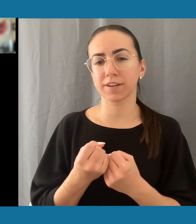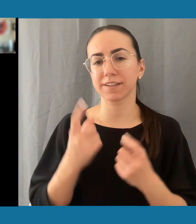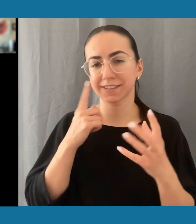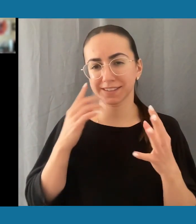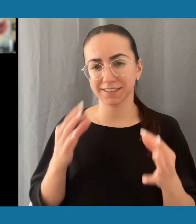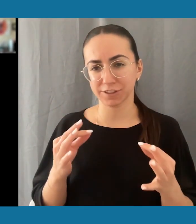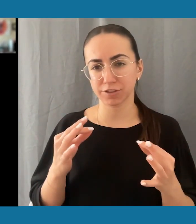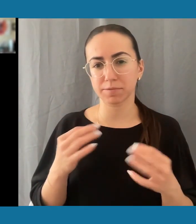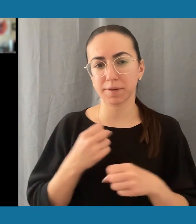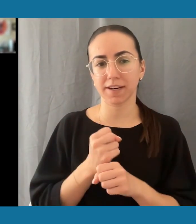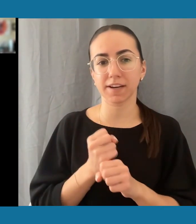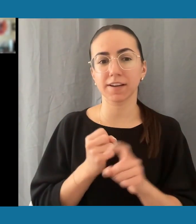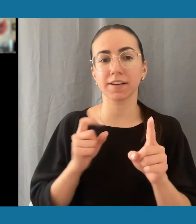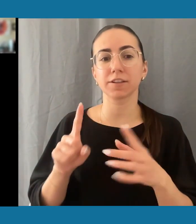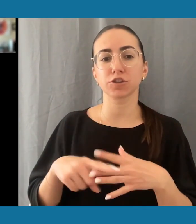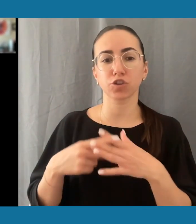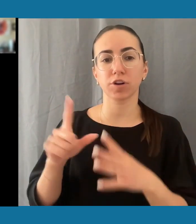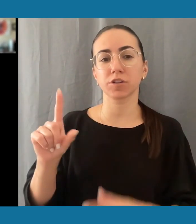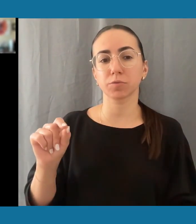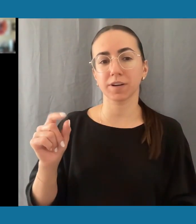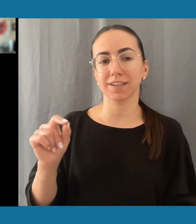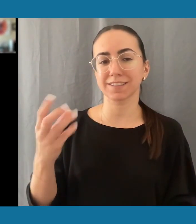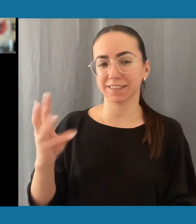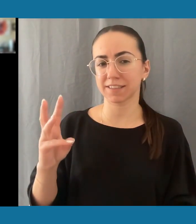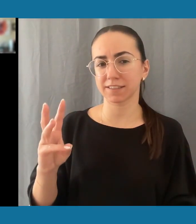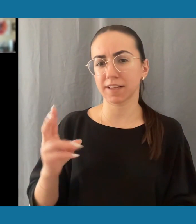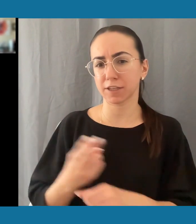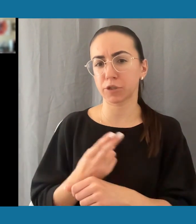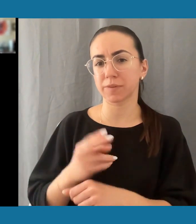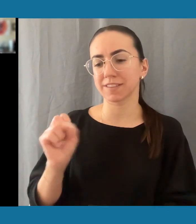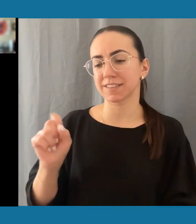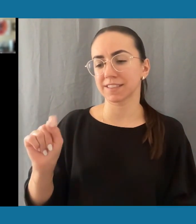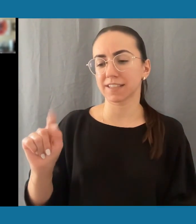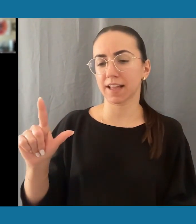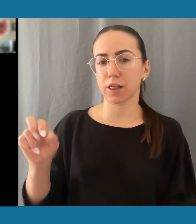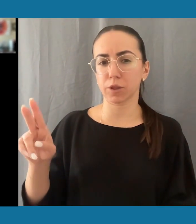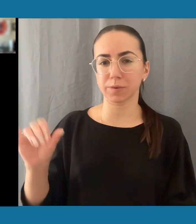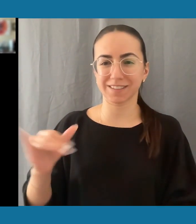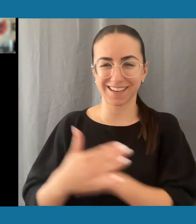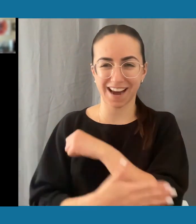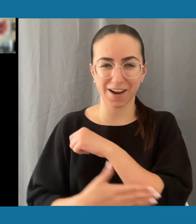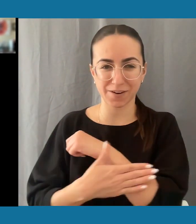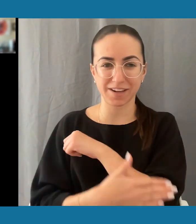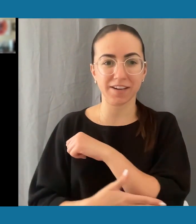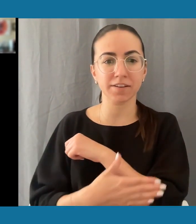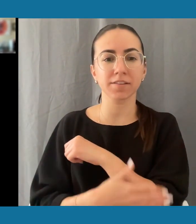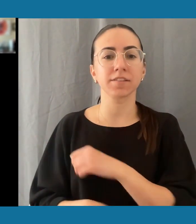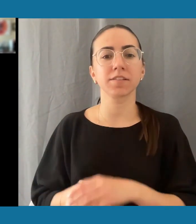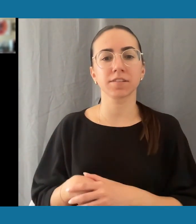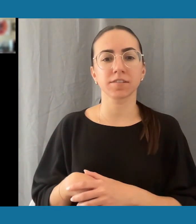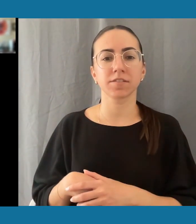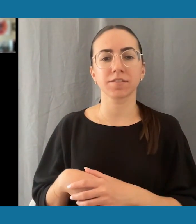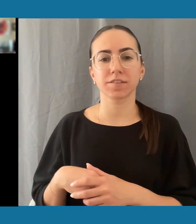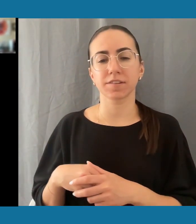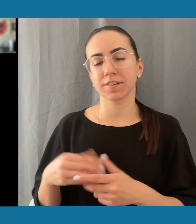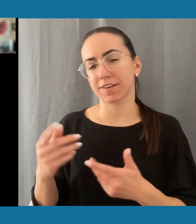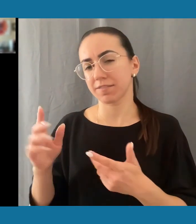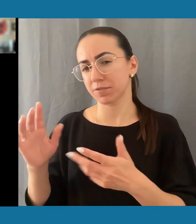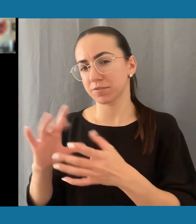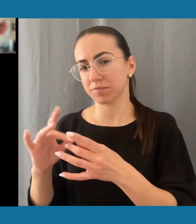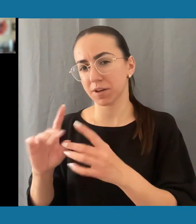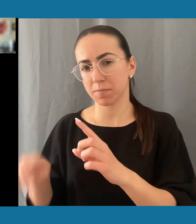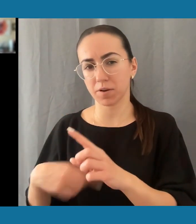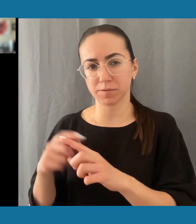Lucie County. We're going to get into that individual story, but he was able to have